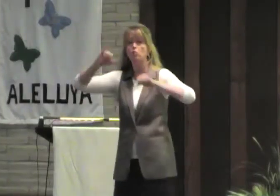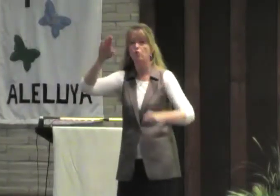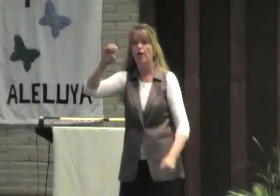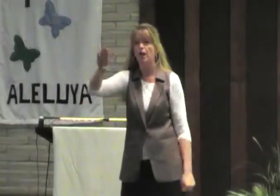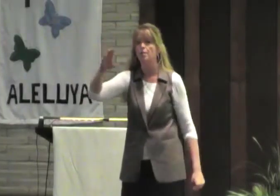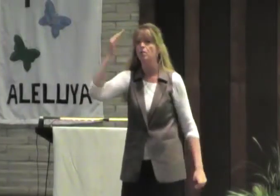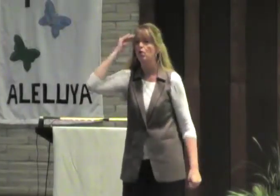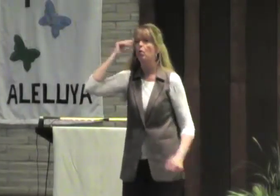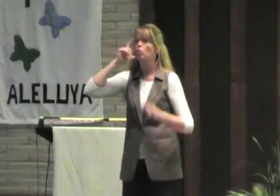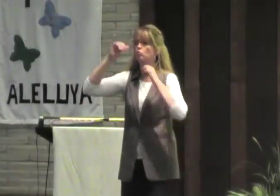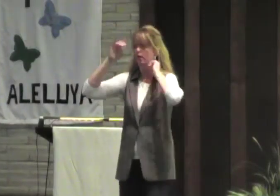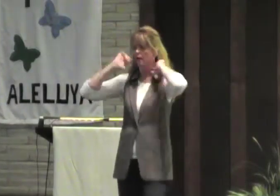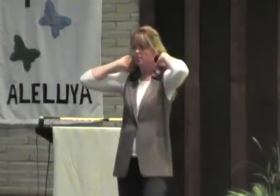no?